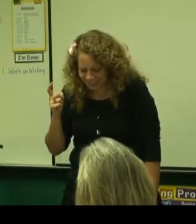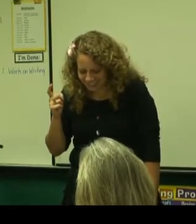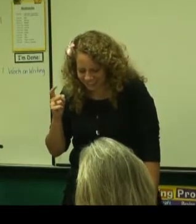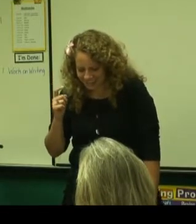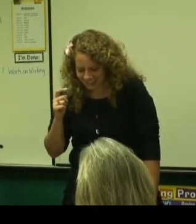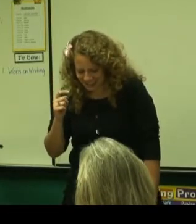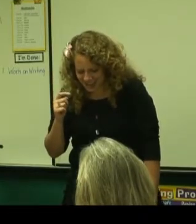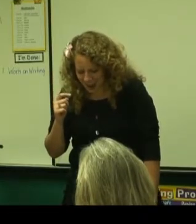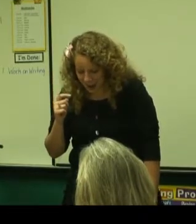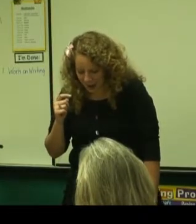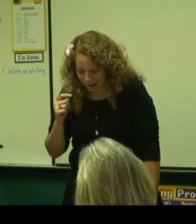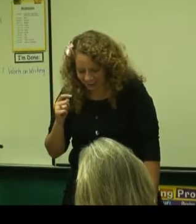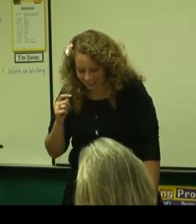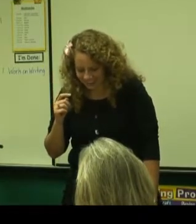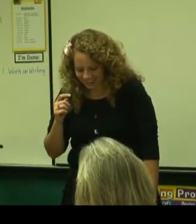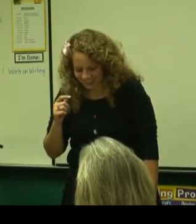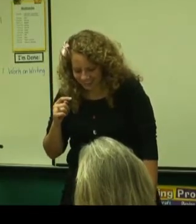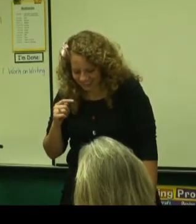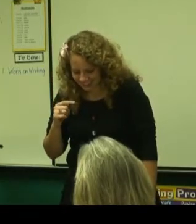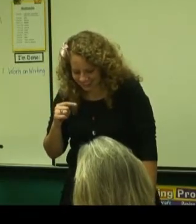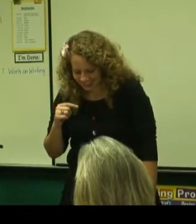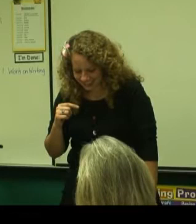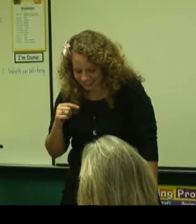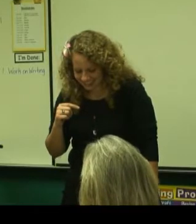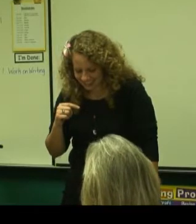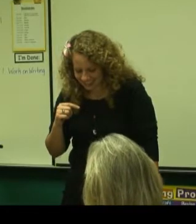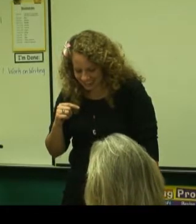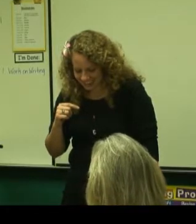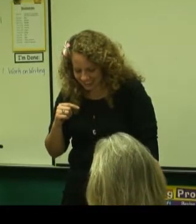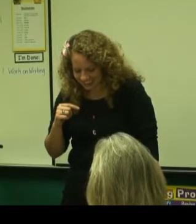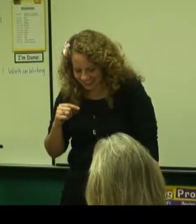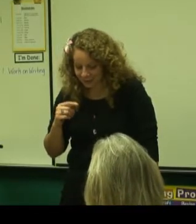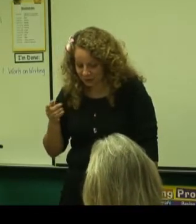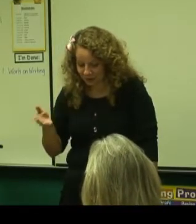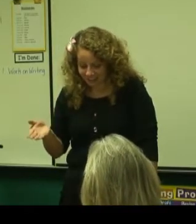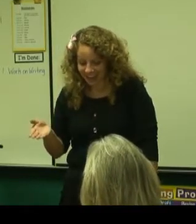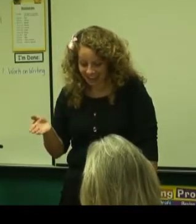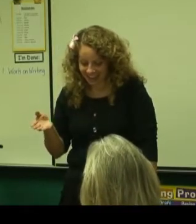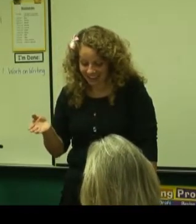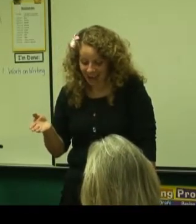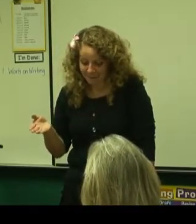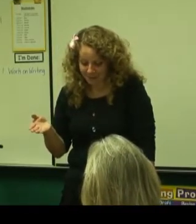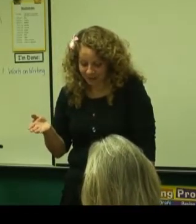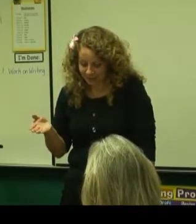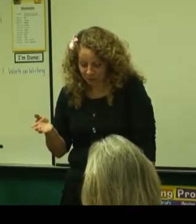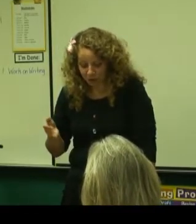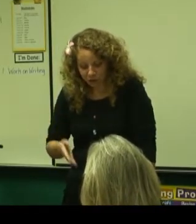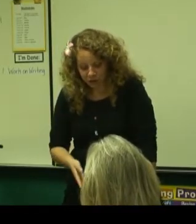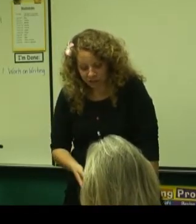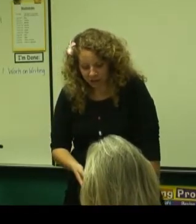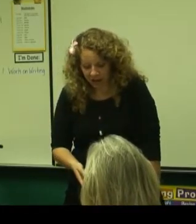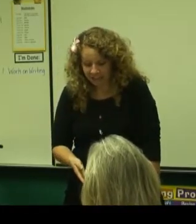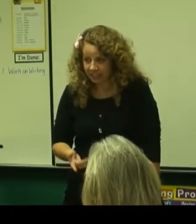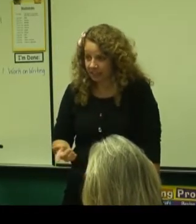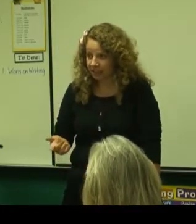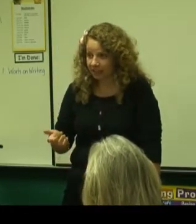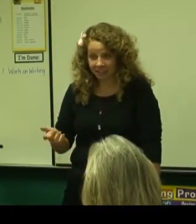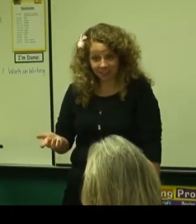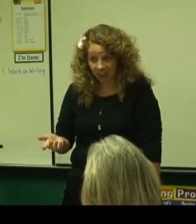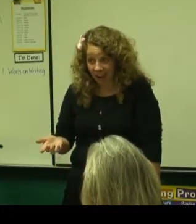hard. Just be he, happy, he. You could say he happy. Well, no, because you're asking. He's not